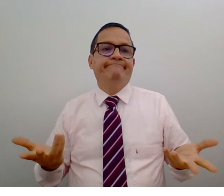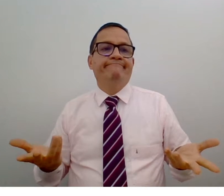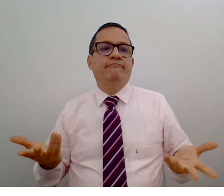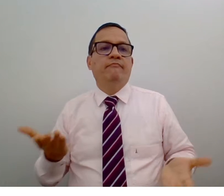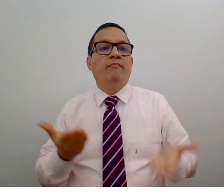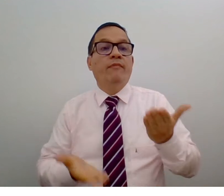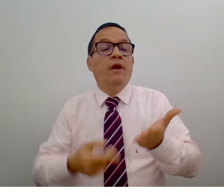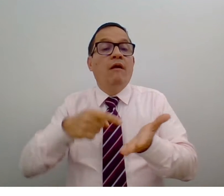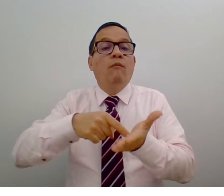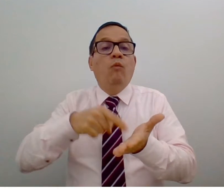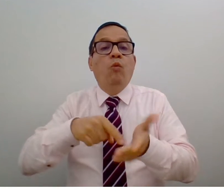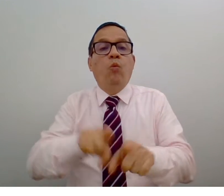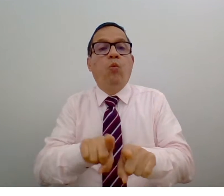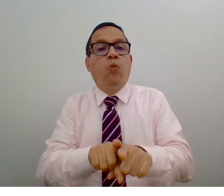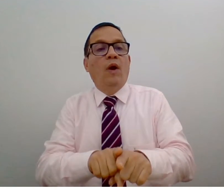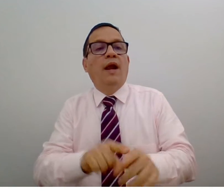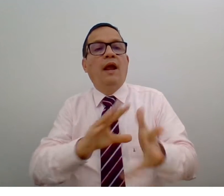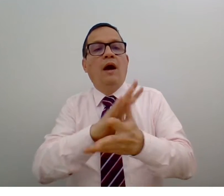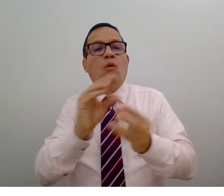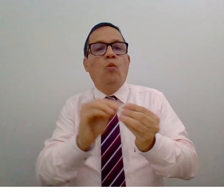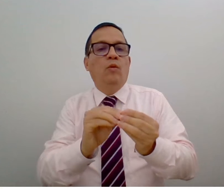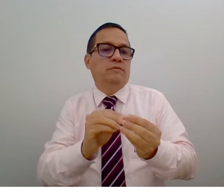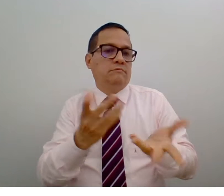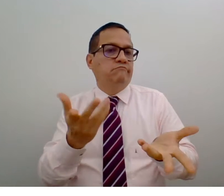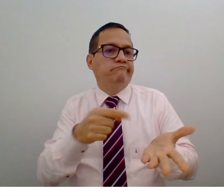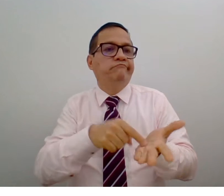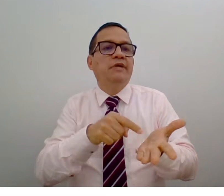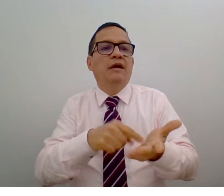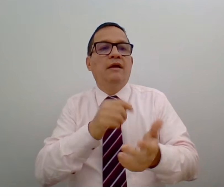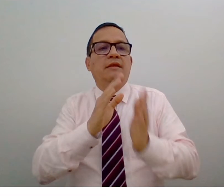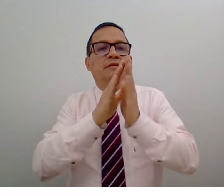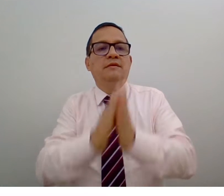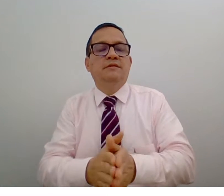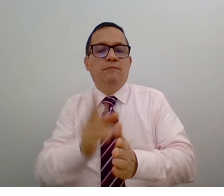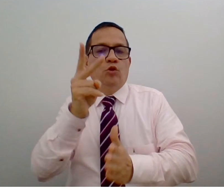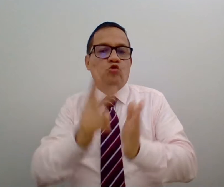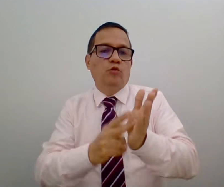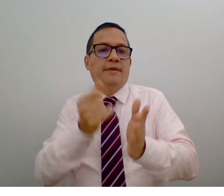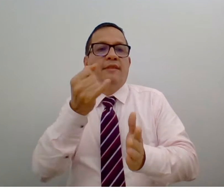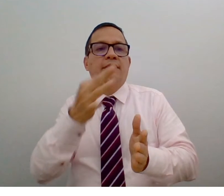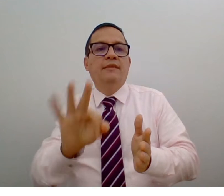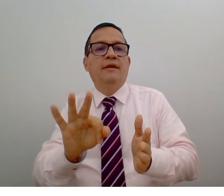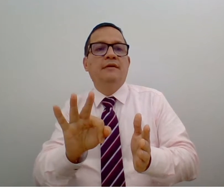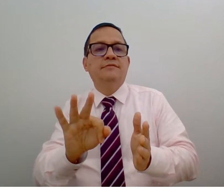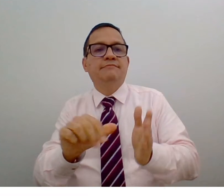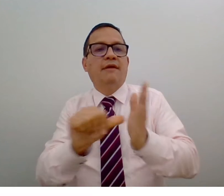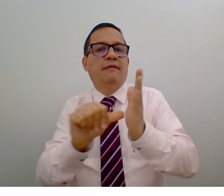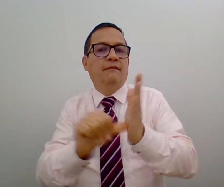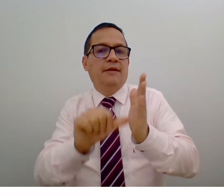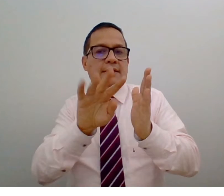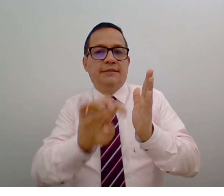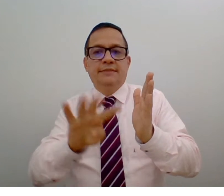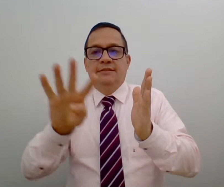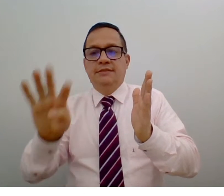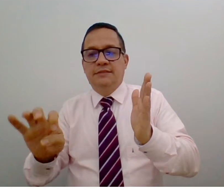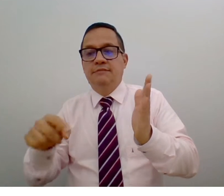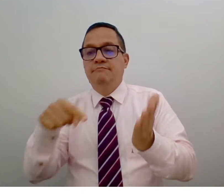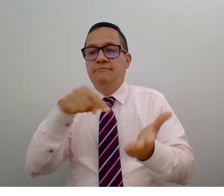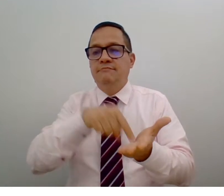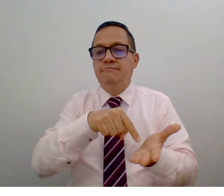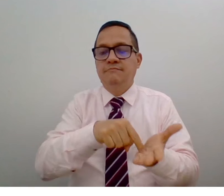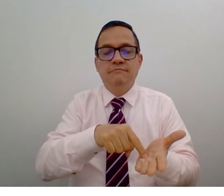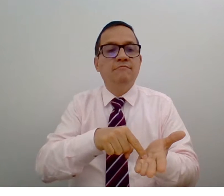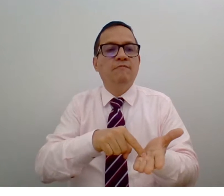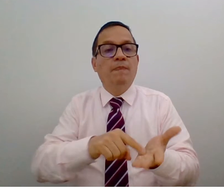02913 de Diciembre de 2013, Artículo 99. The